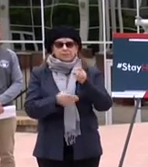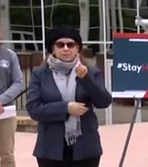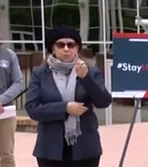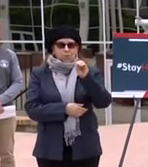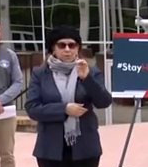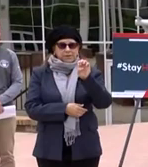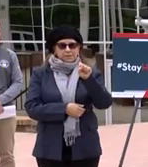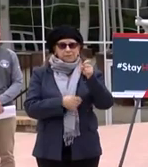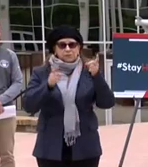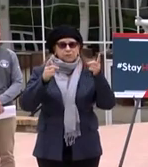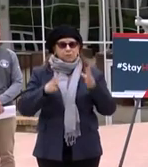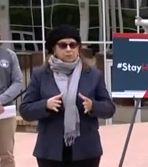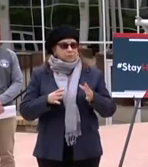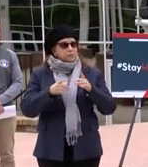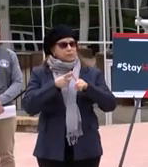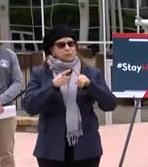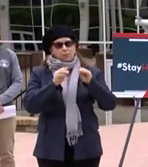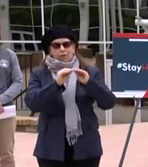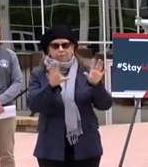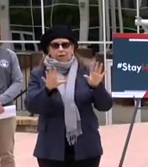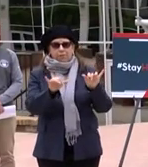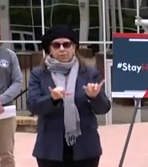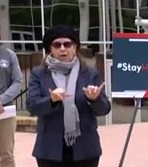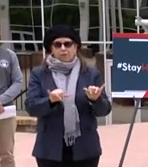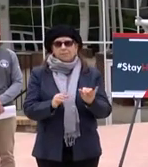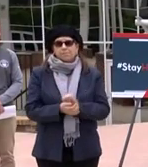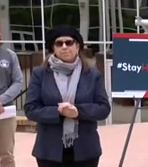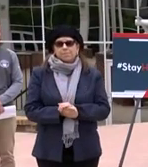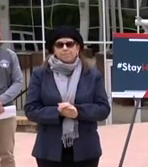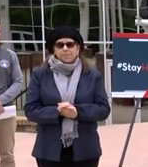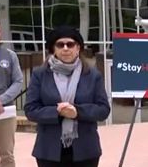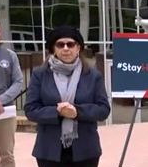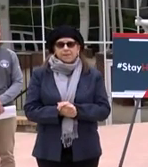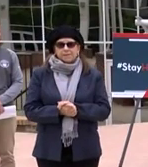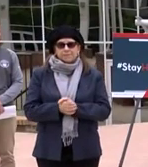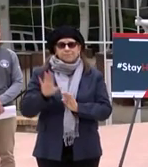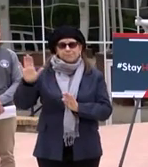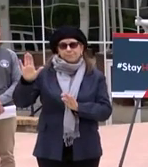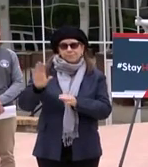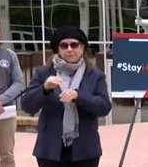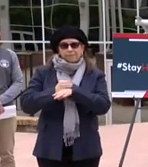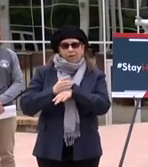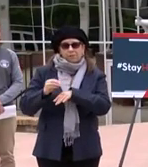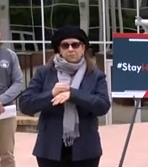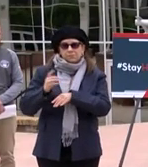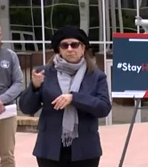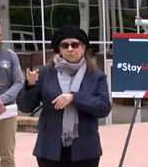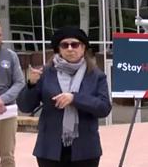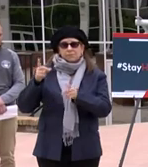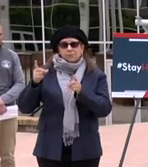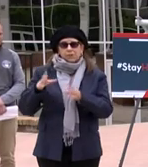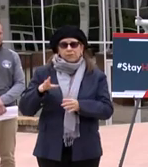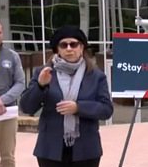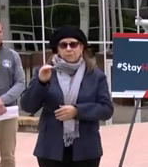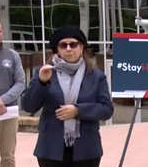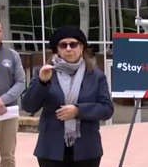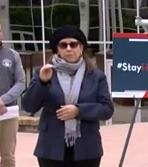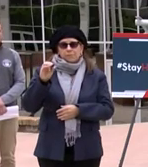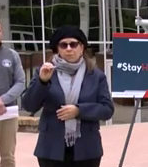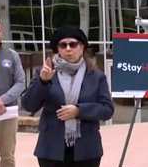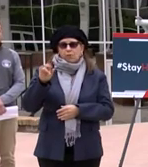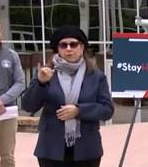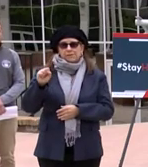just turn to her advice, Director Morris Hughes, and we can provide you with all